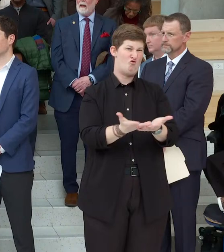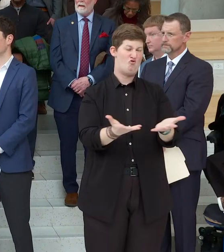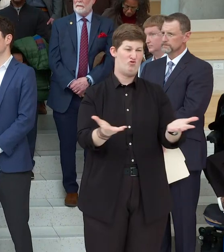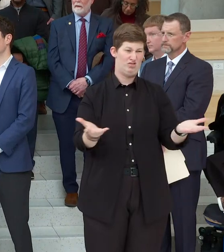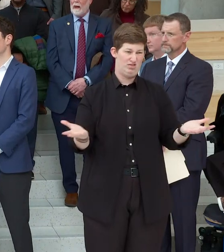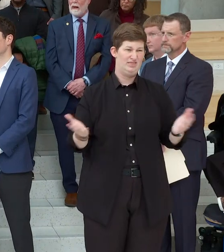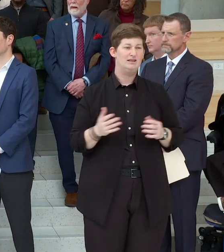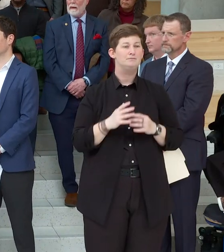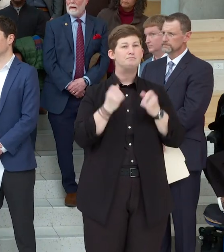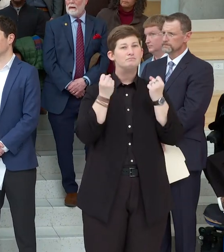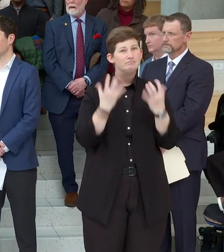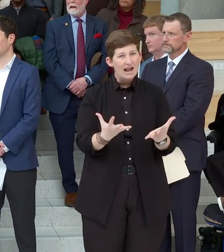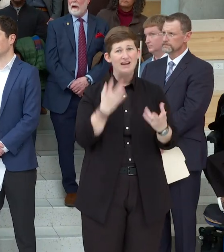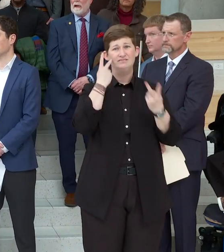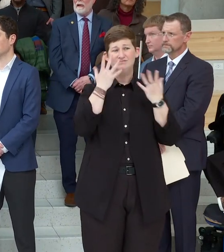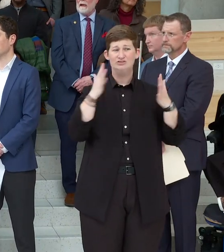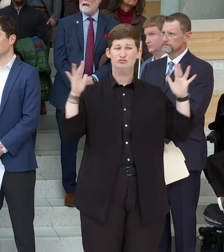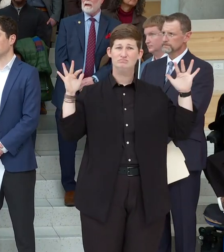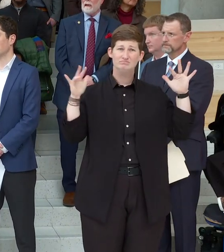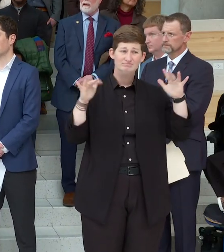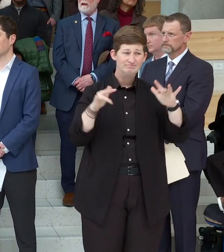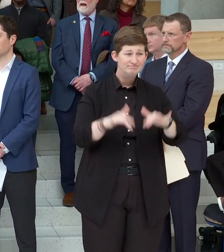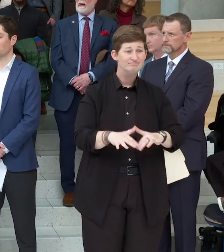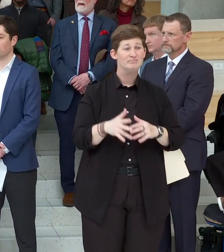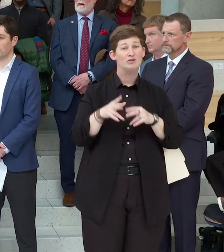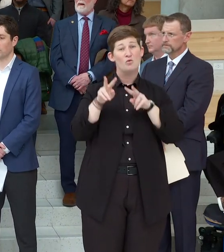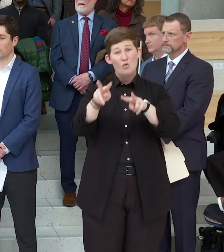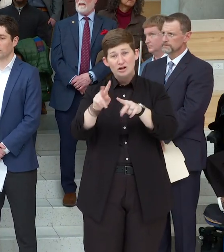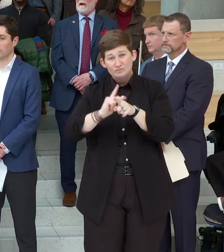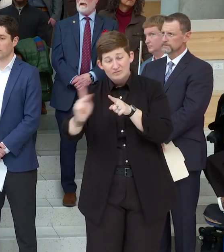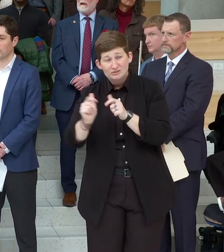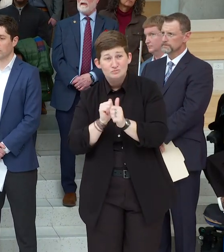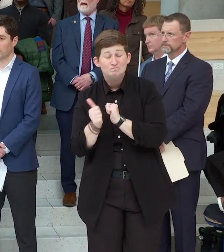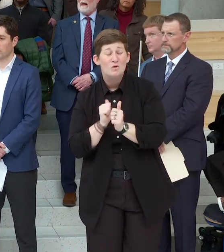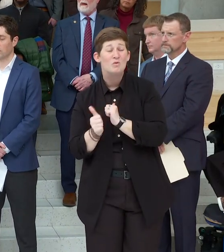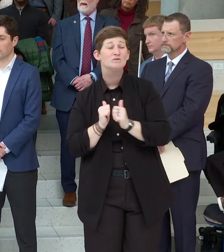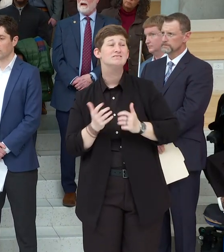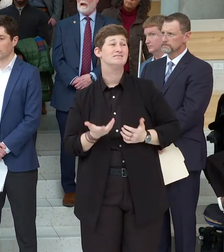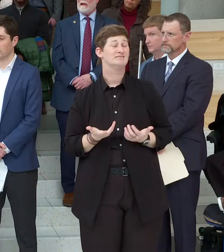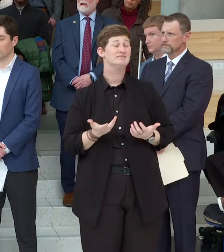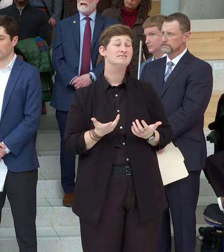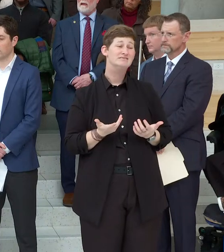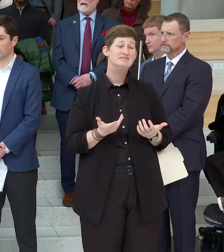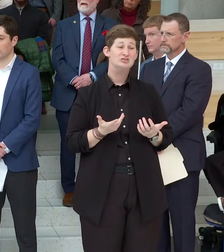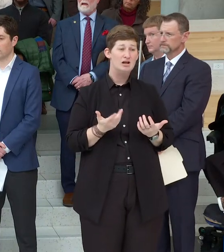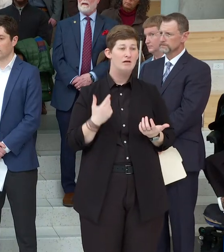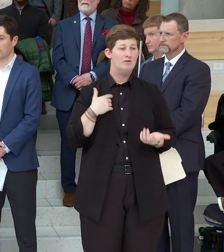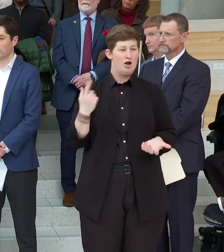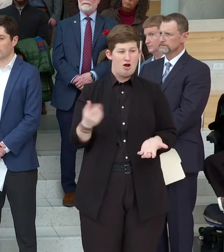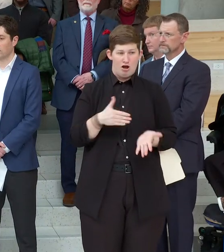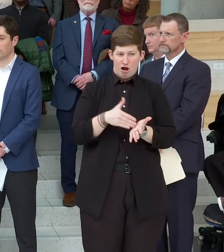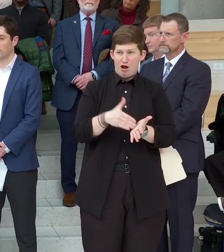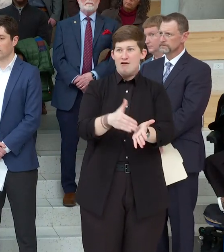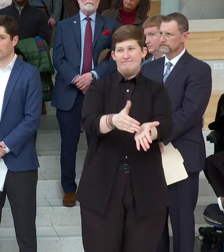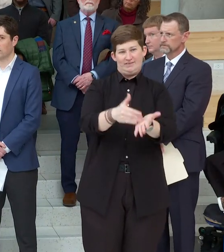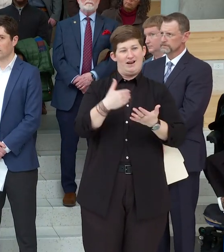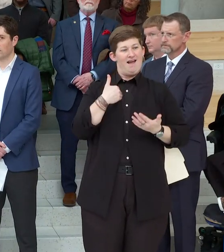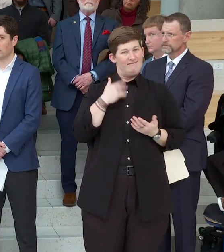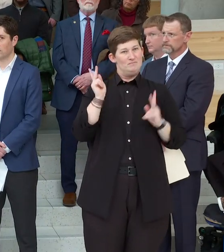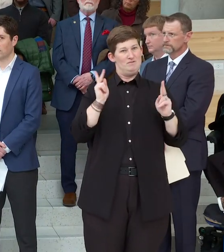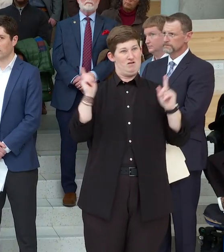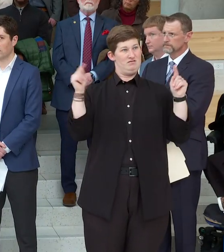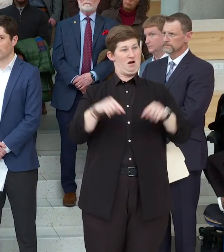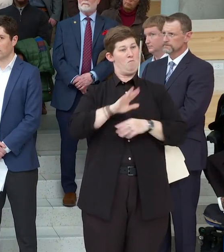city to watch our professional sporting teams that are from outside the city. I have regular guests that stay with me from Santa